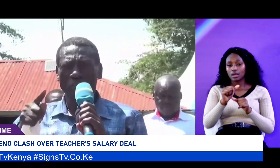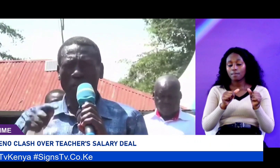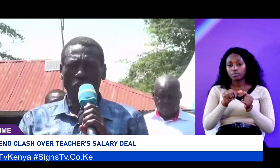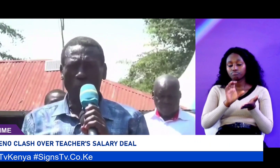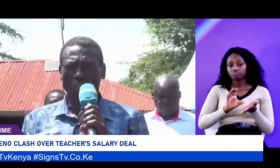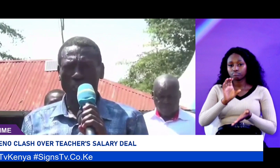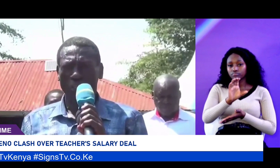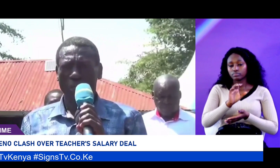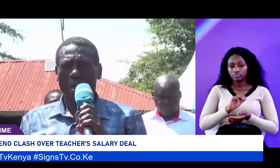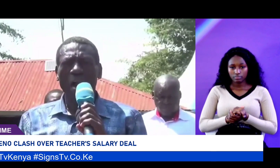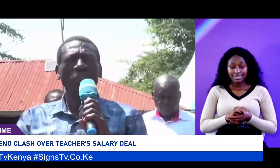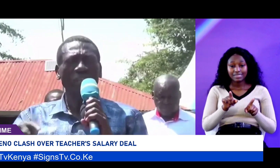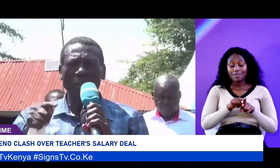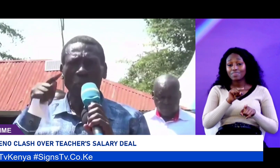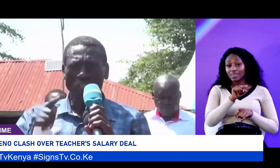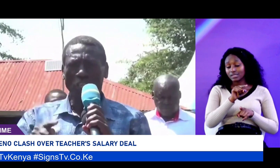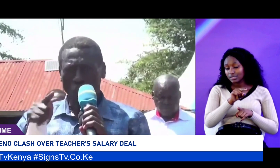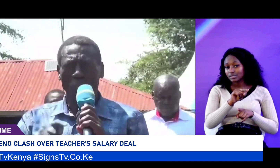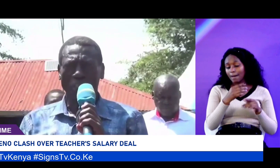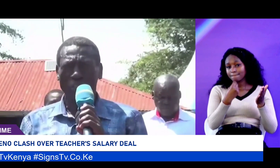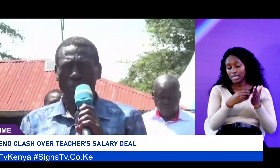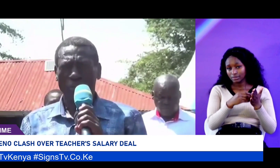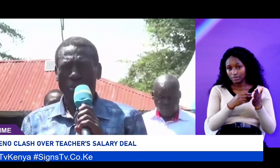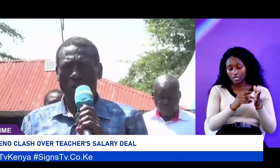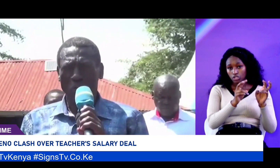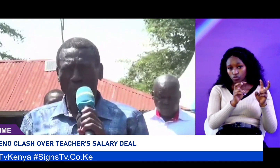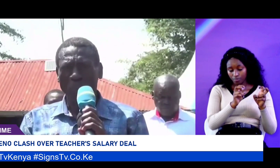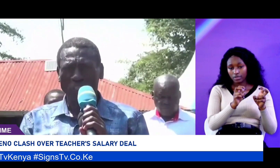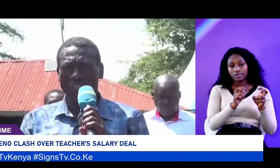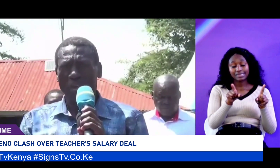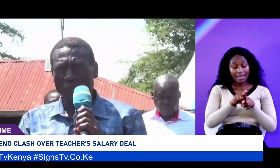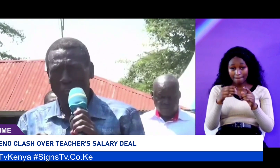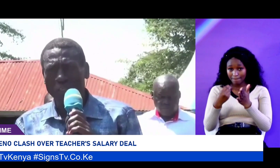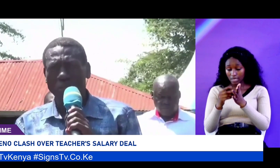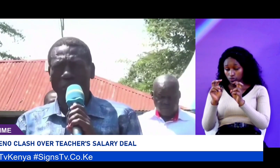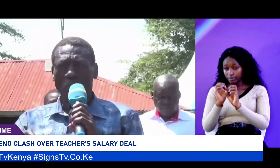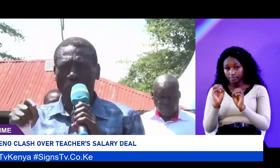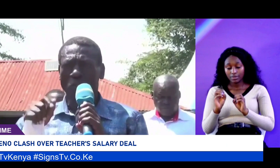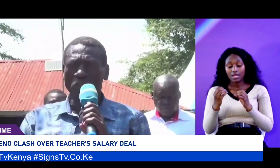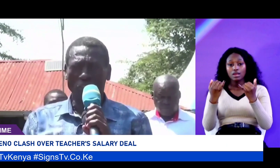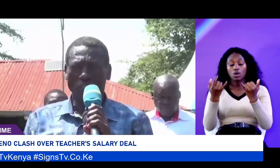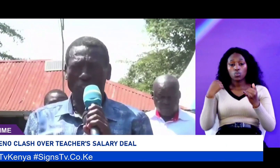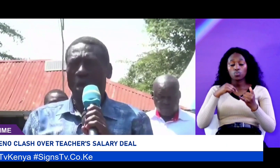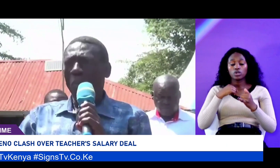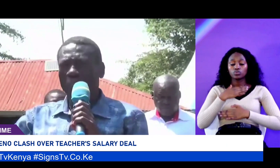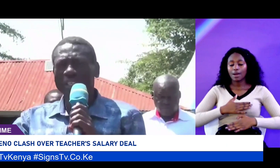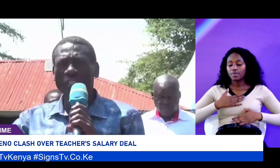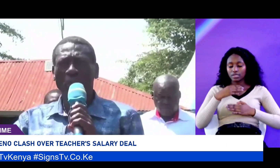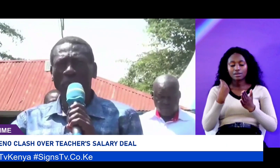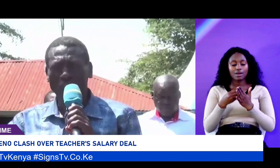monetary component, and the non-monetary component. We appreciate the little that was given to these teachers. Much as we